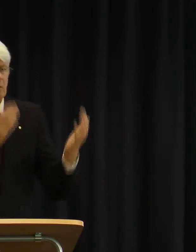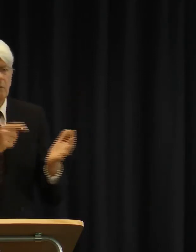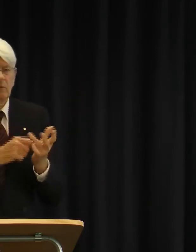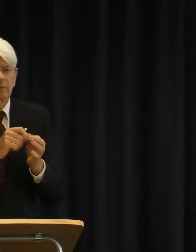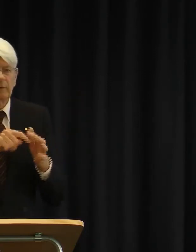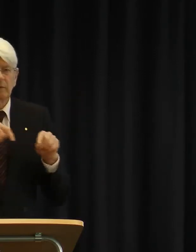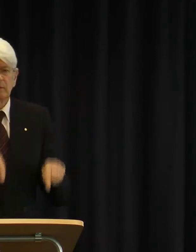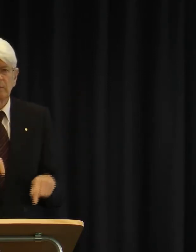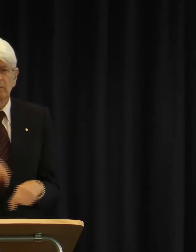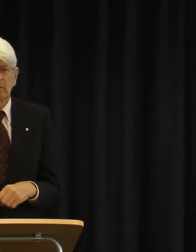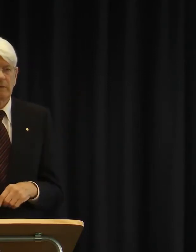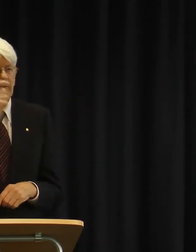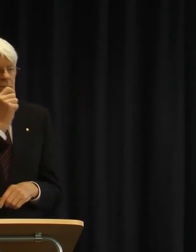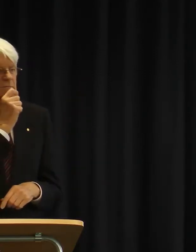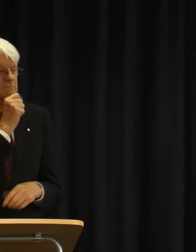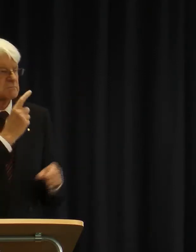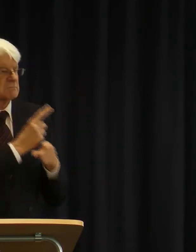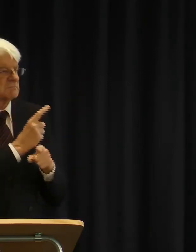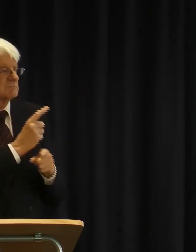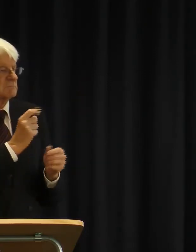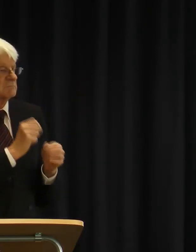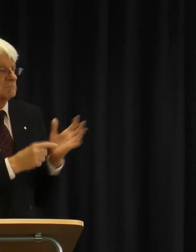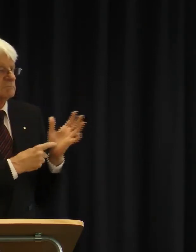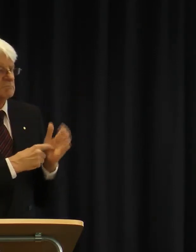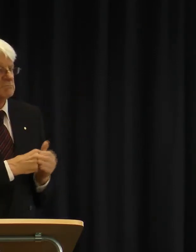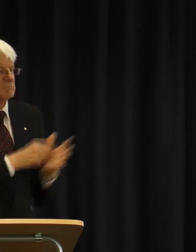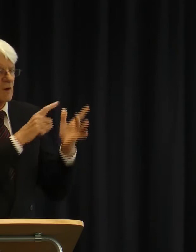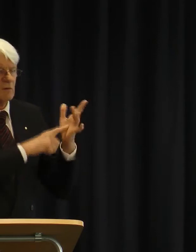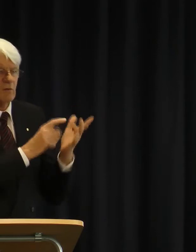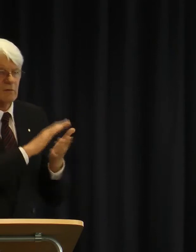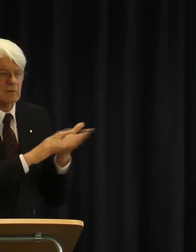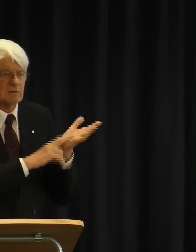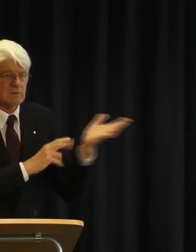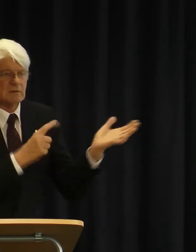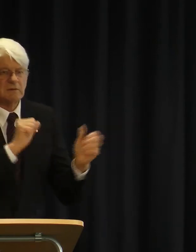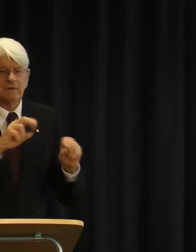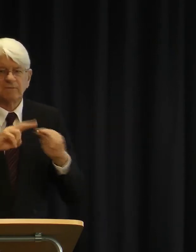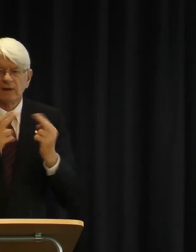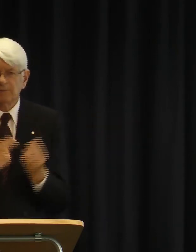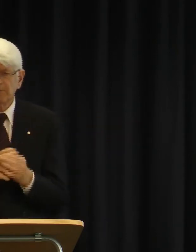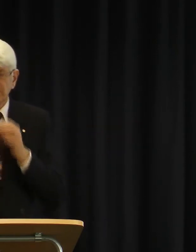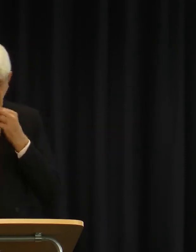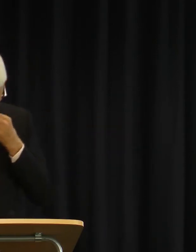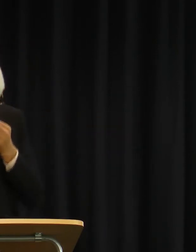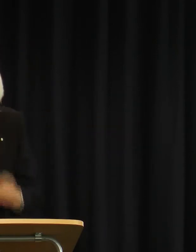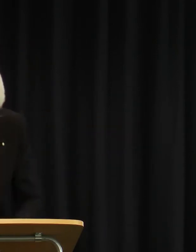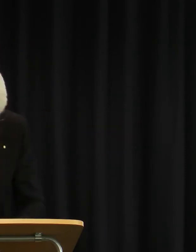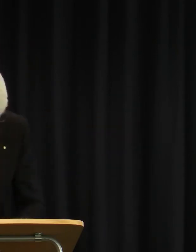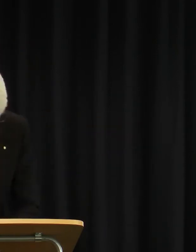Board. It's a true honour for me to be asked to speak about John and his family here